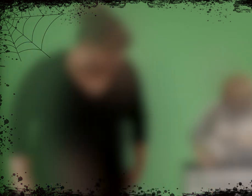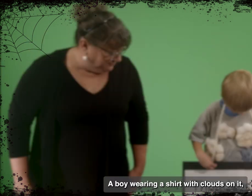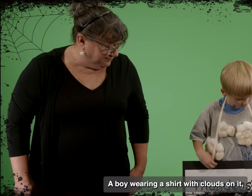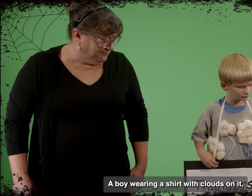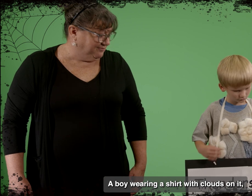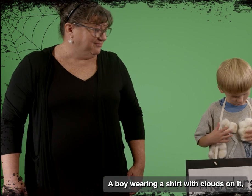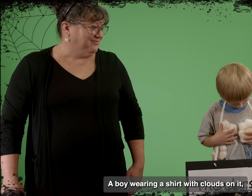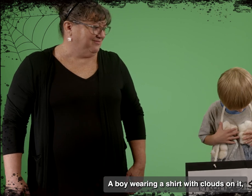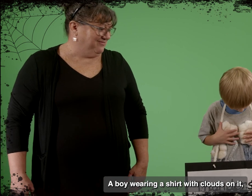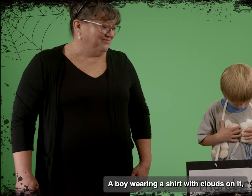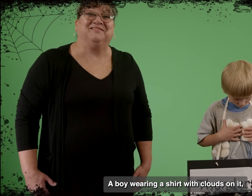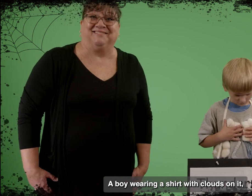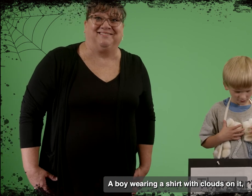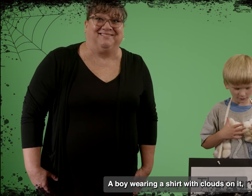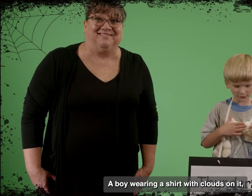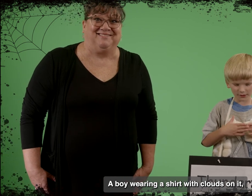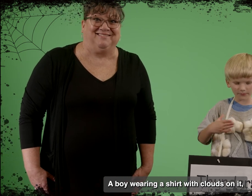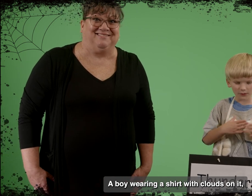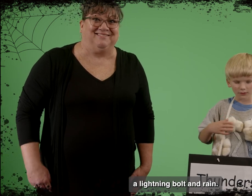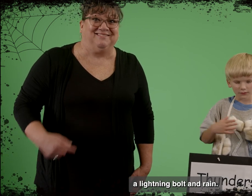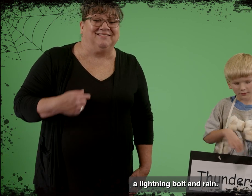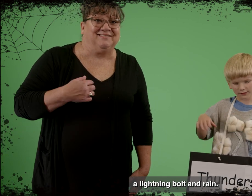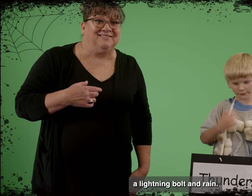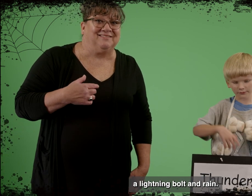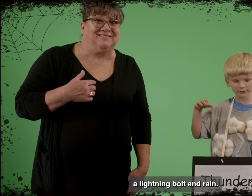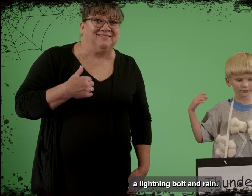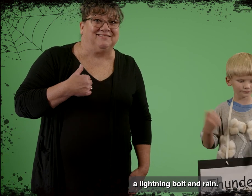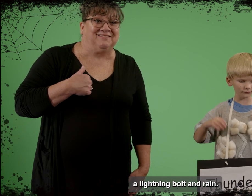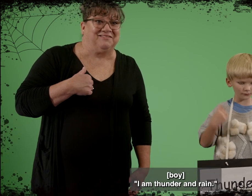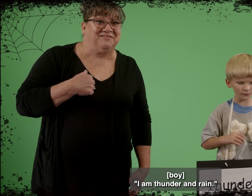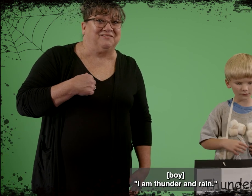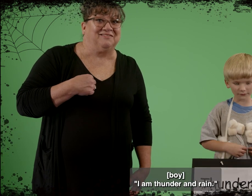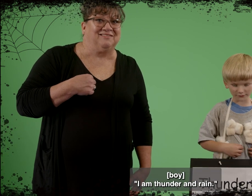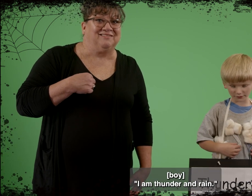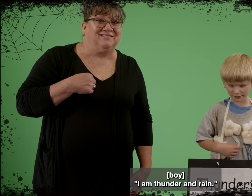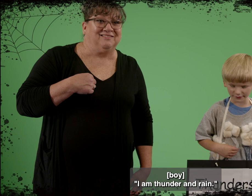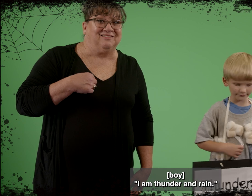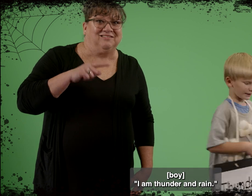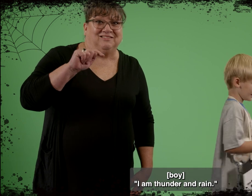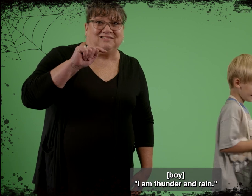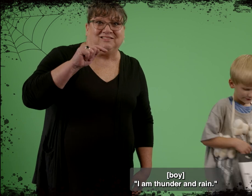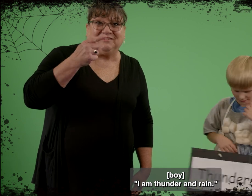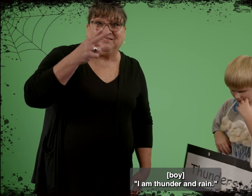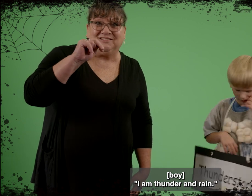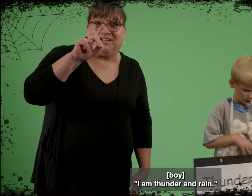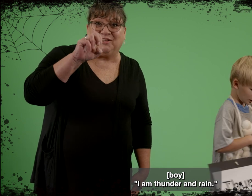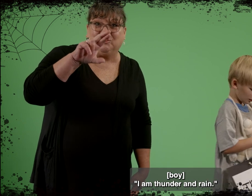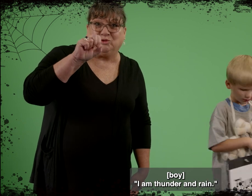A boy wearing a shirt with clouds on it, a lightning bolt, and rain. And thunder and rain.